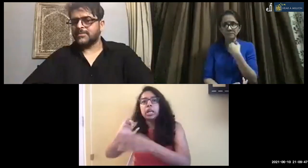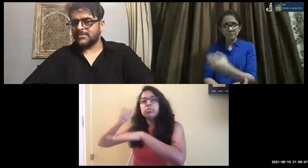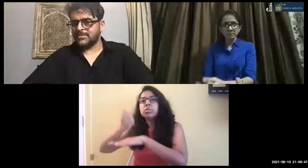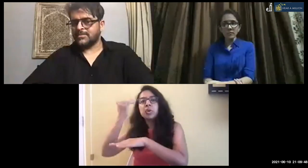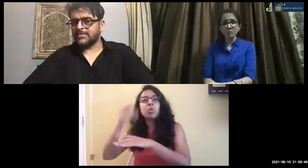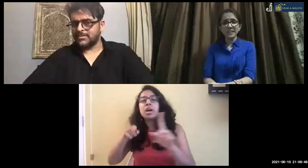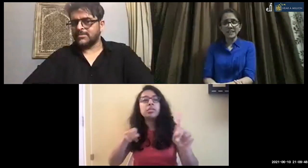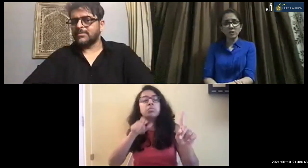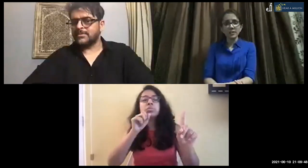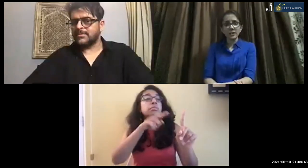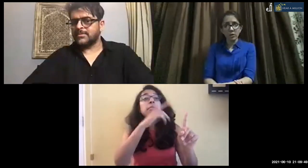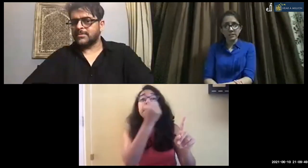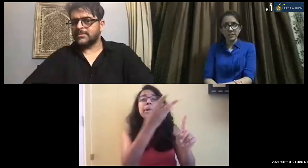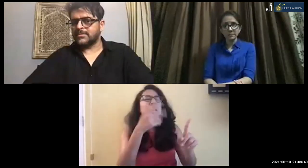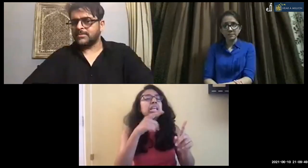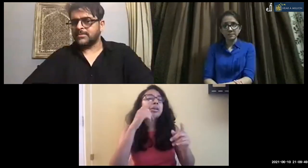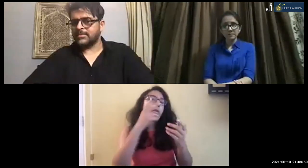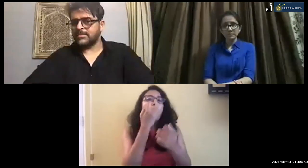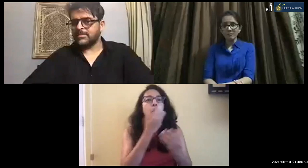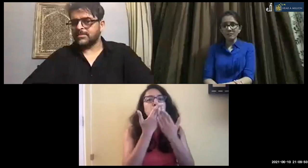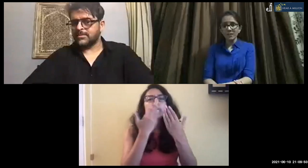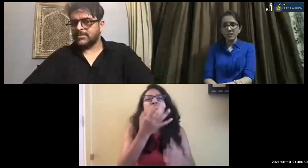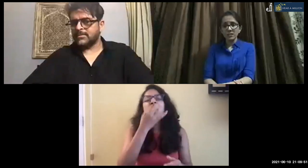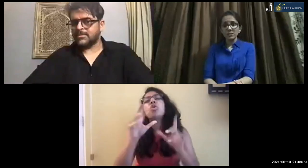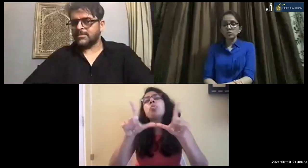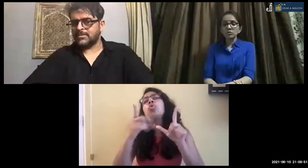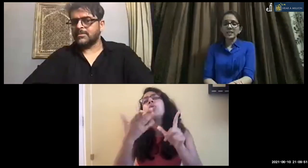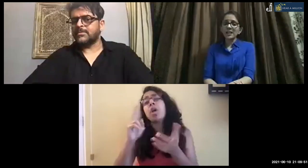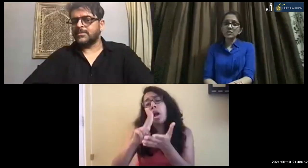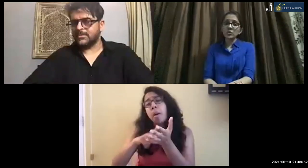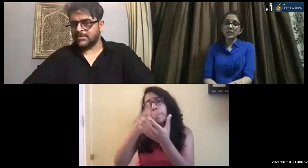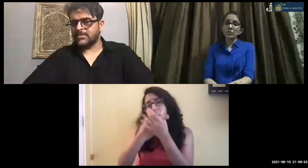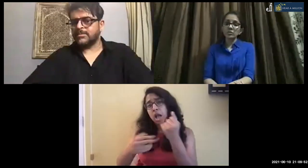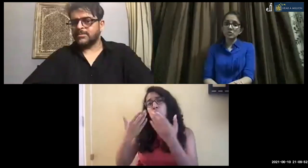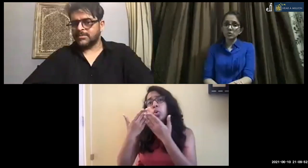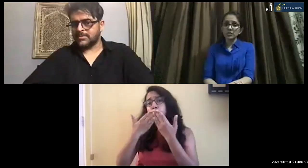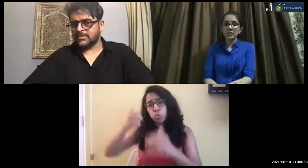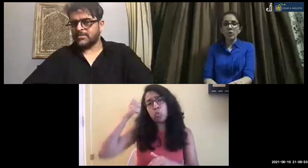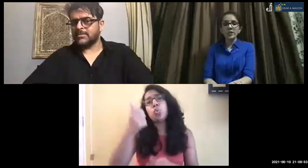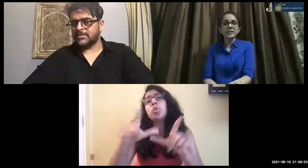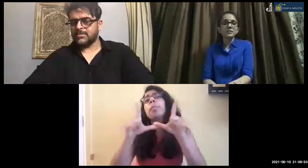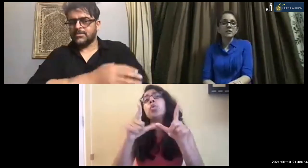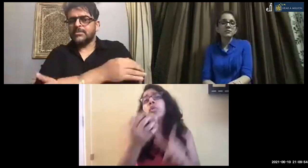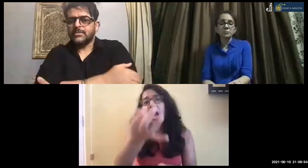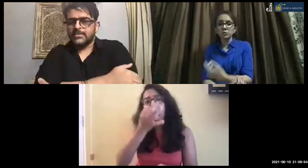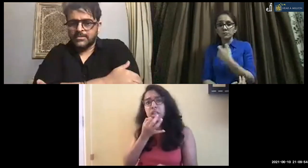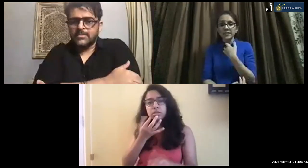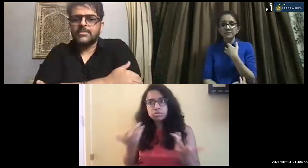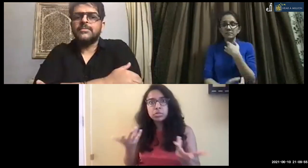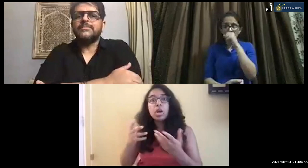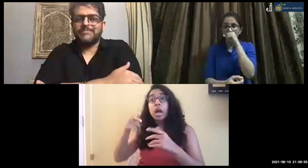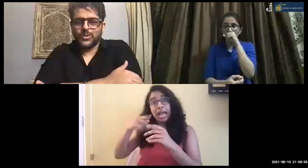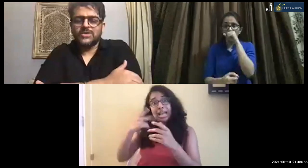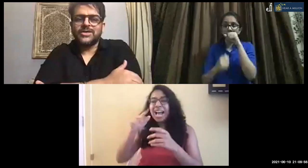and fighting for advocacy. So they are just going in oral schools and they want like proofs